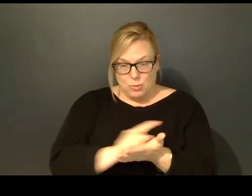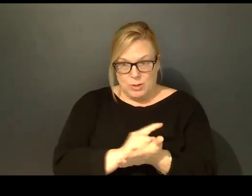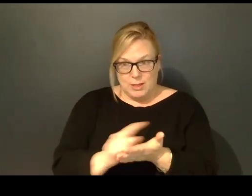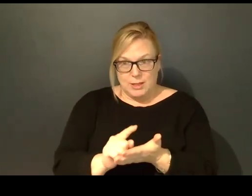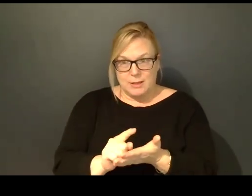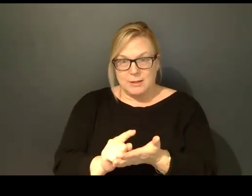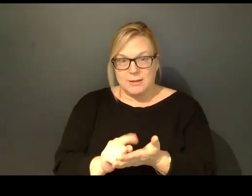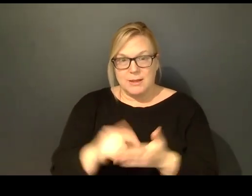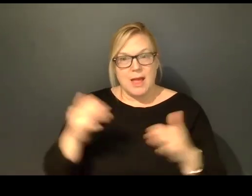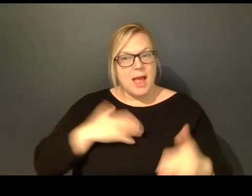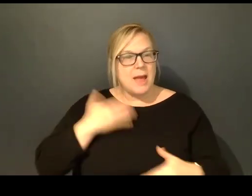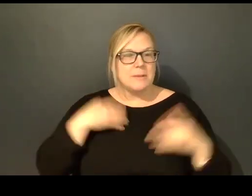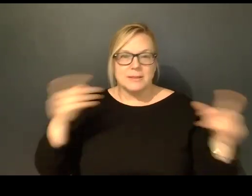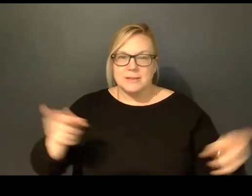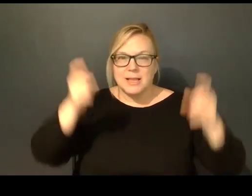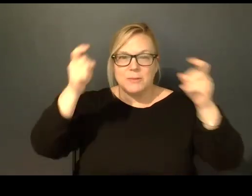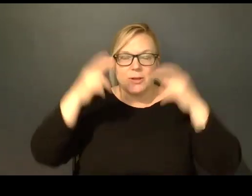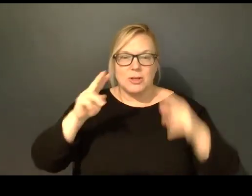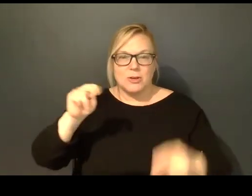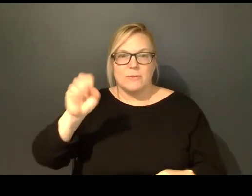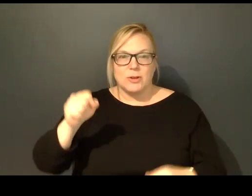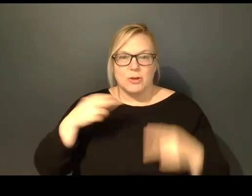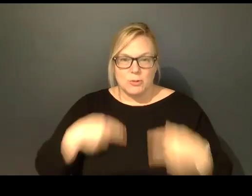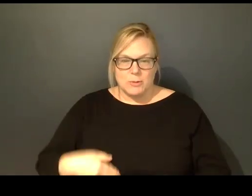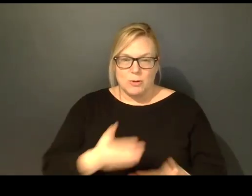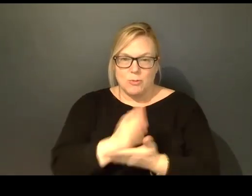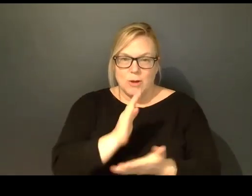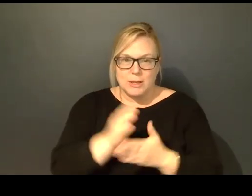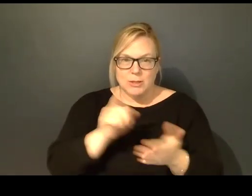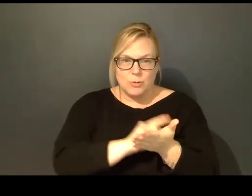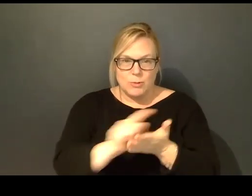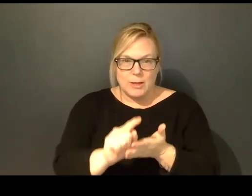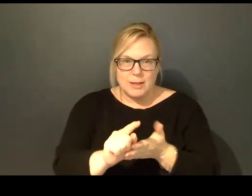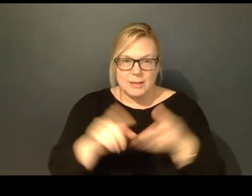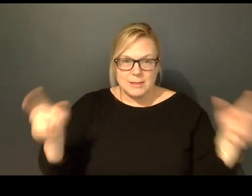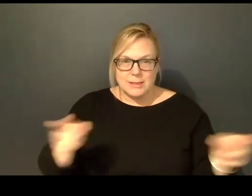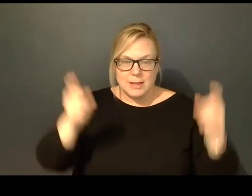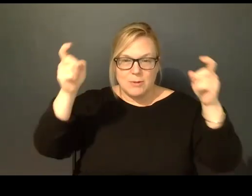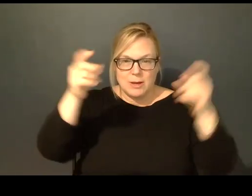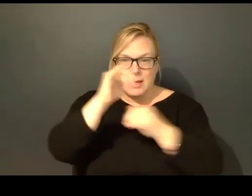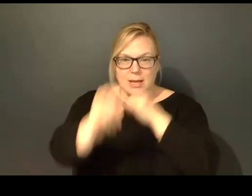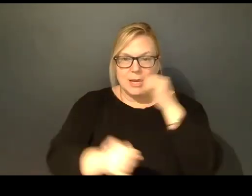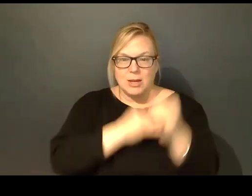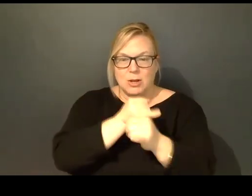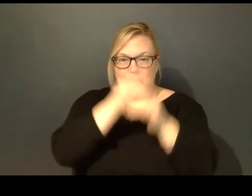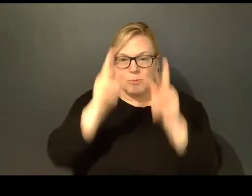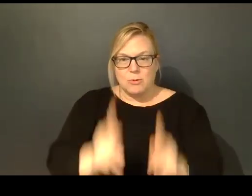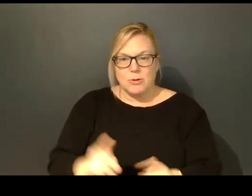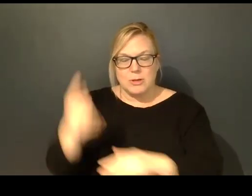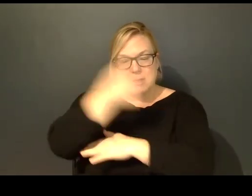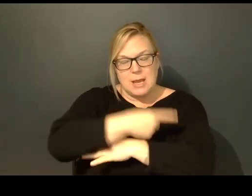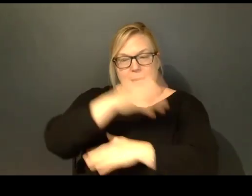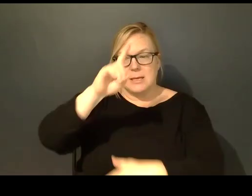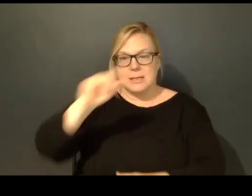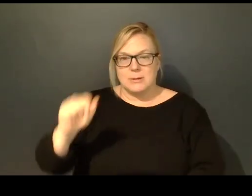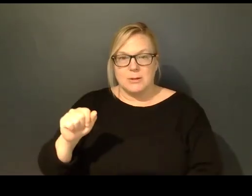really happy to celebrate Nova Scotia Human Rights Week and to have celebrated International Day of Persons with Disabilities this week as well. We had